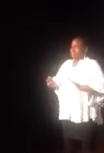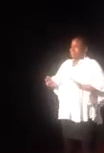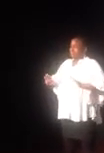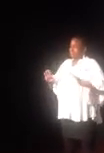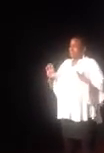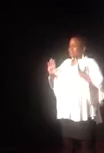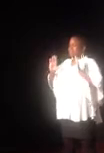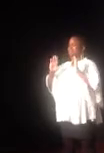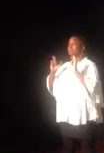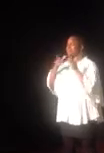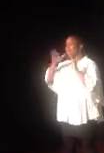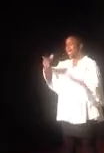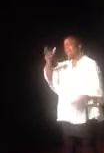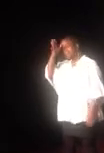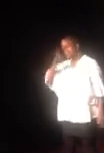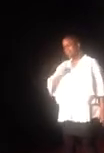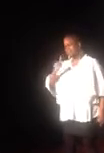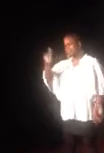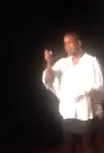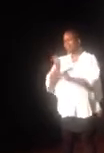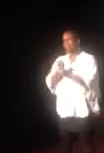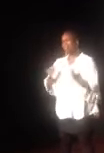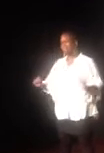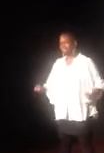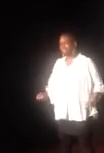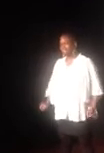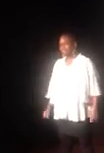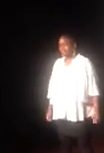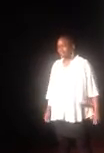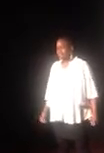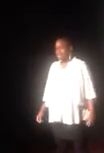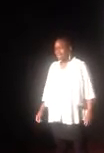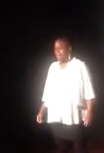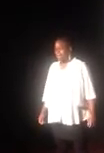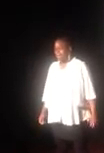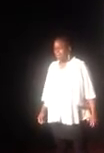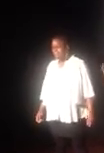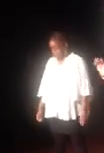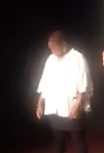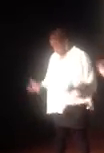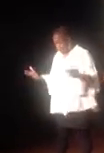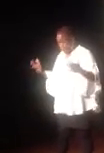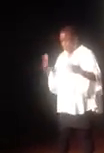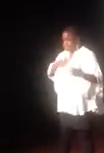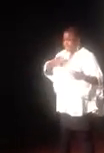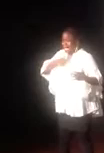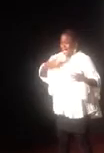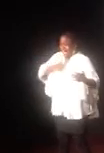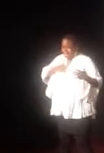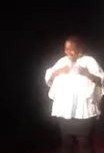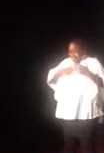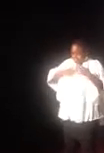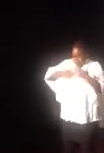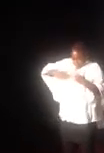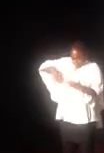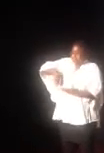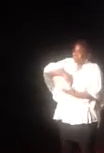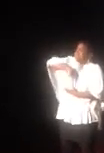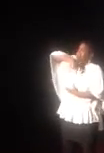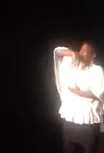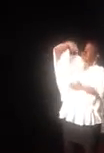freely. I whispered away from my agony, no longer standing outside of my